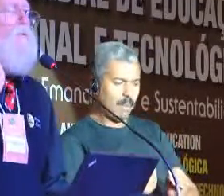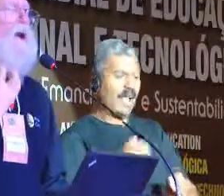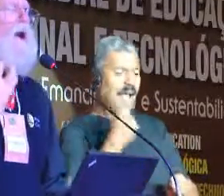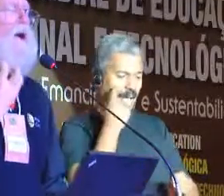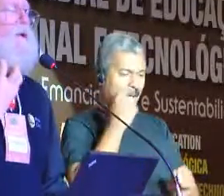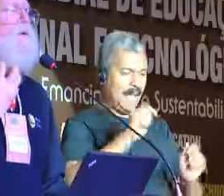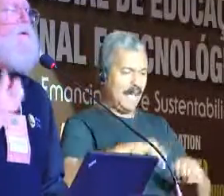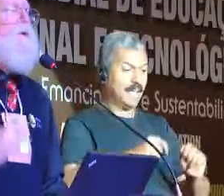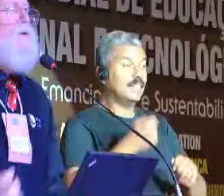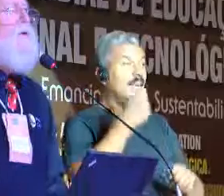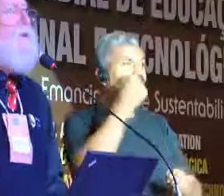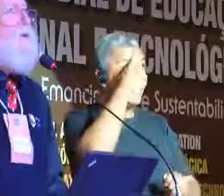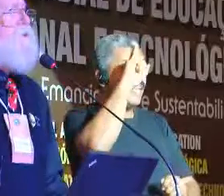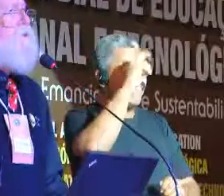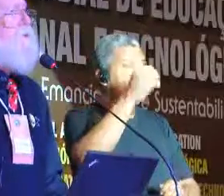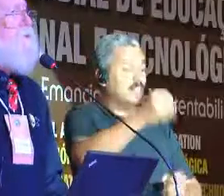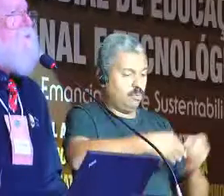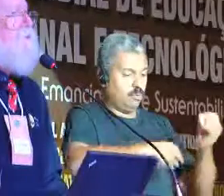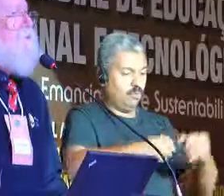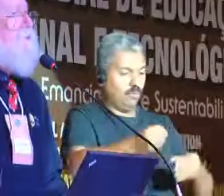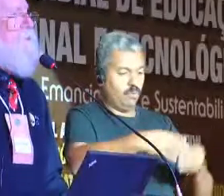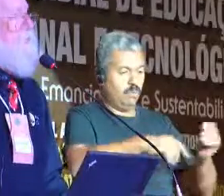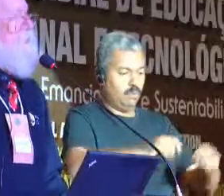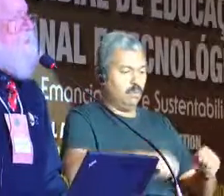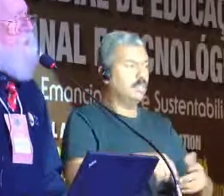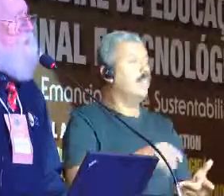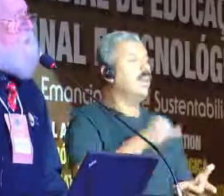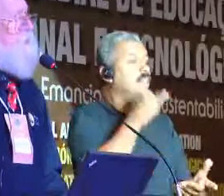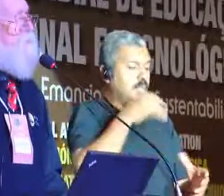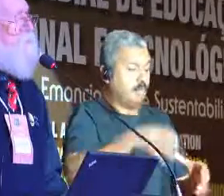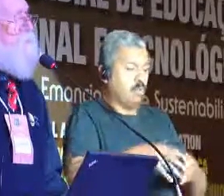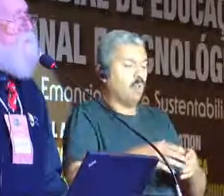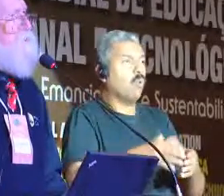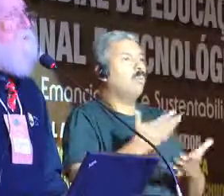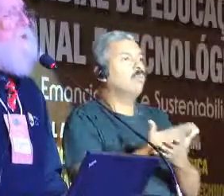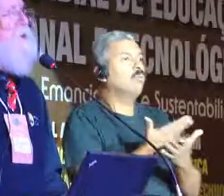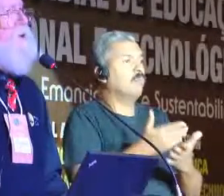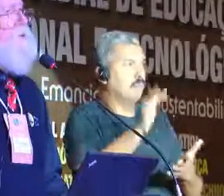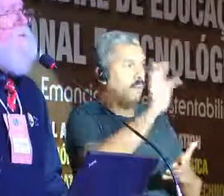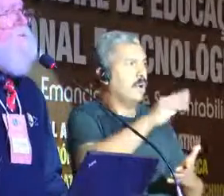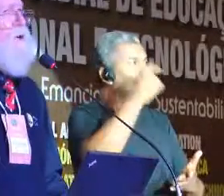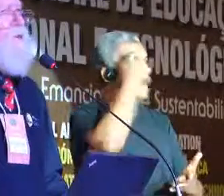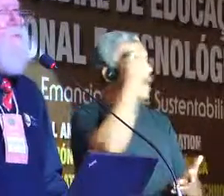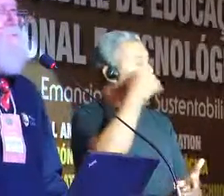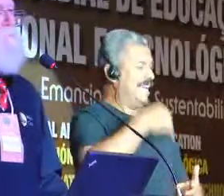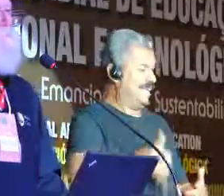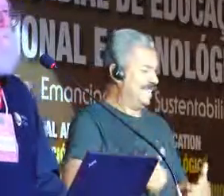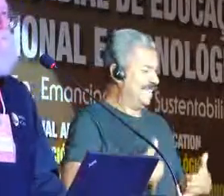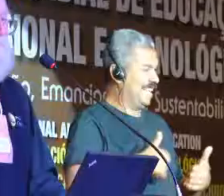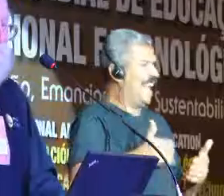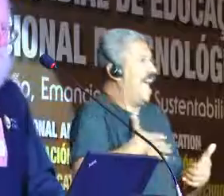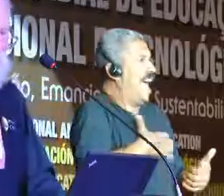a pride in what they did that cannot be learned in another way.